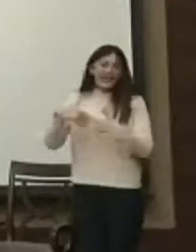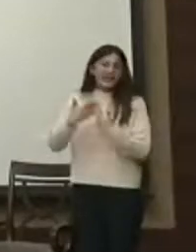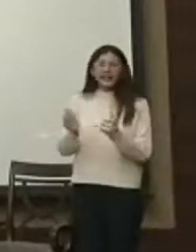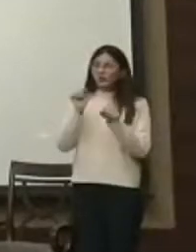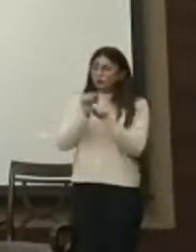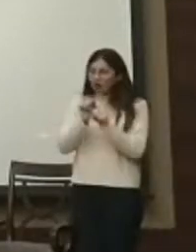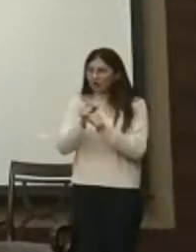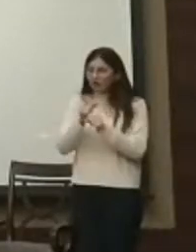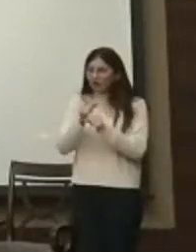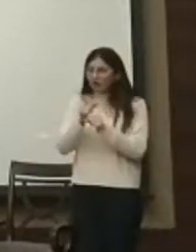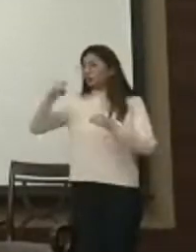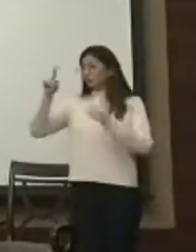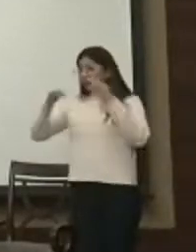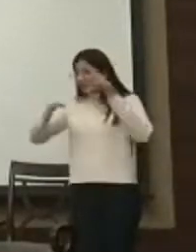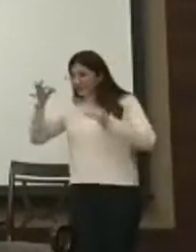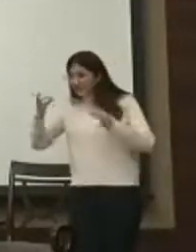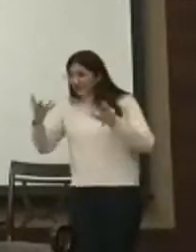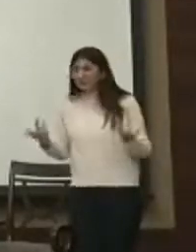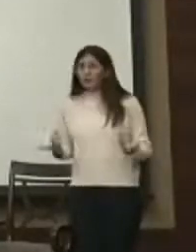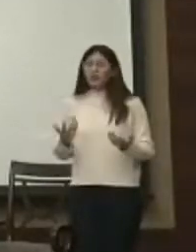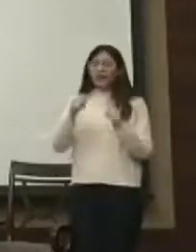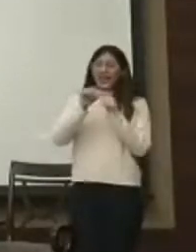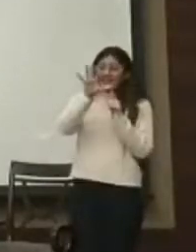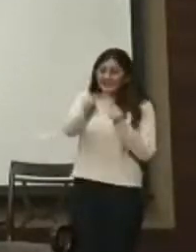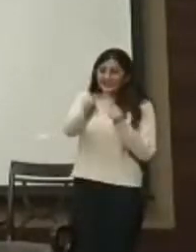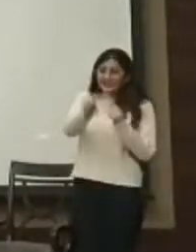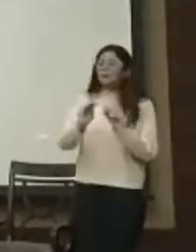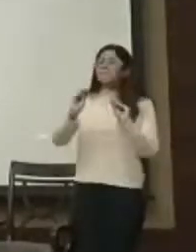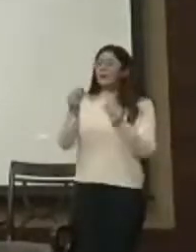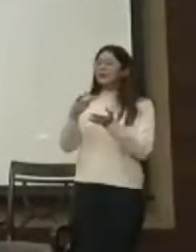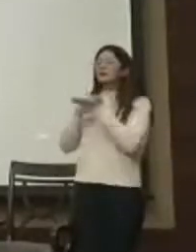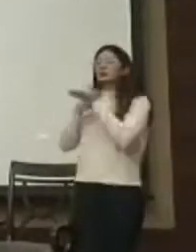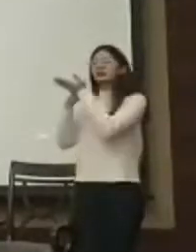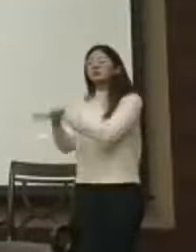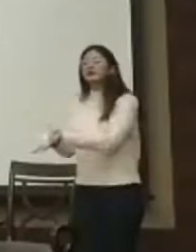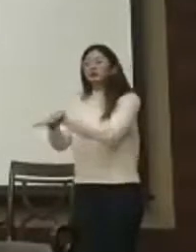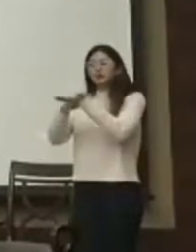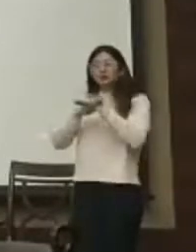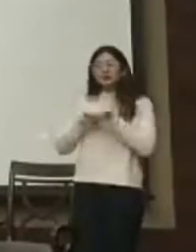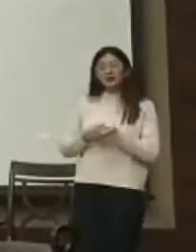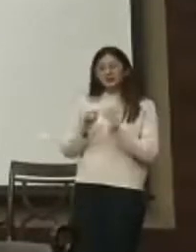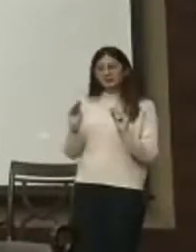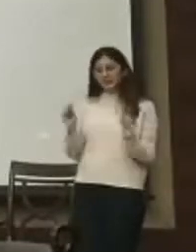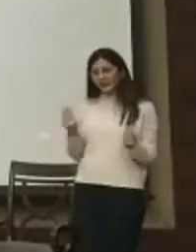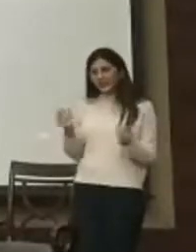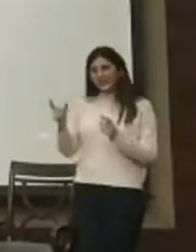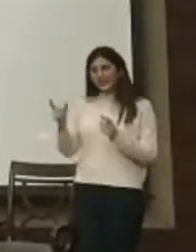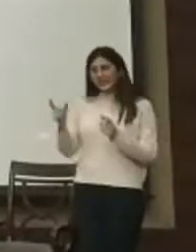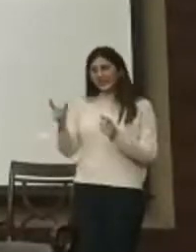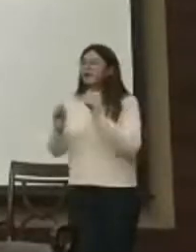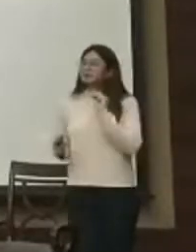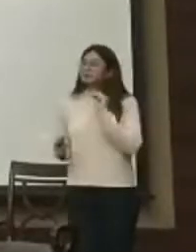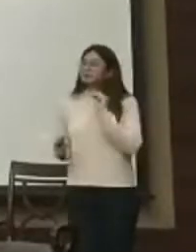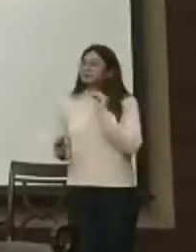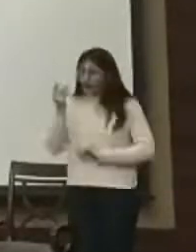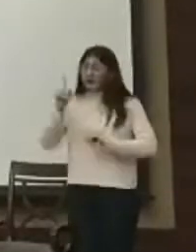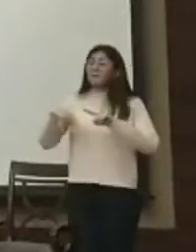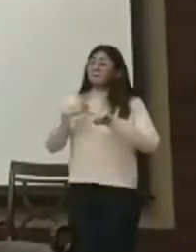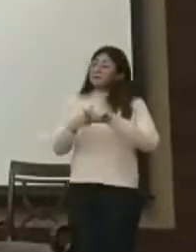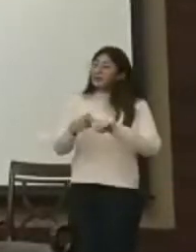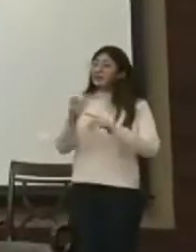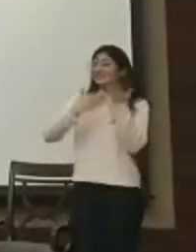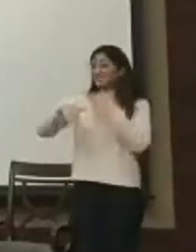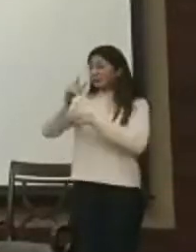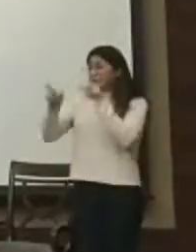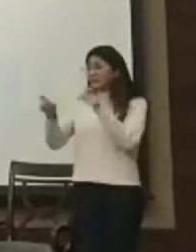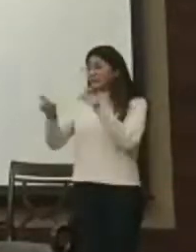towards justice and access built on mutual respect and care, and by giving disabled people a platform to voice their